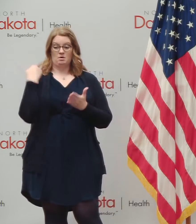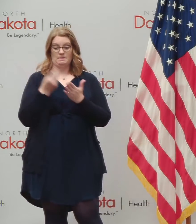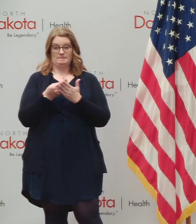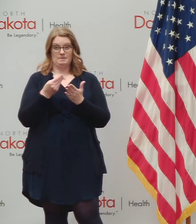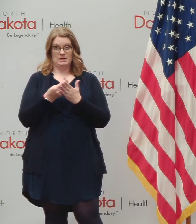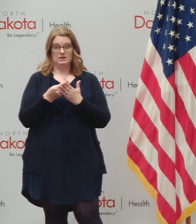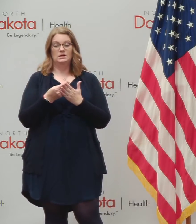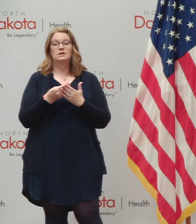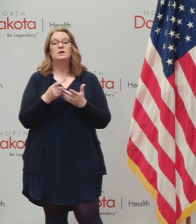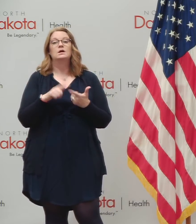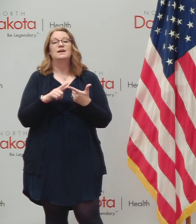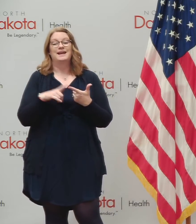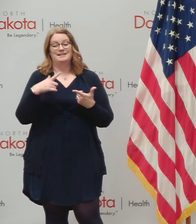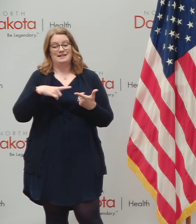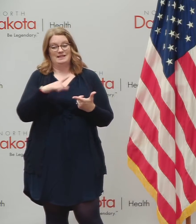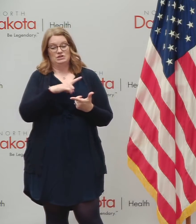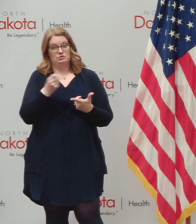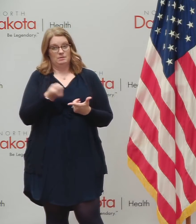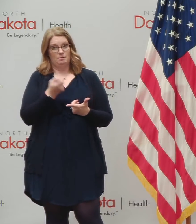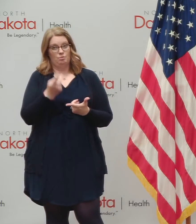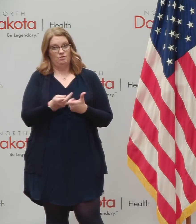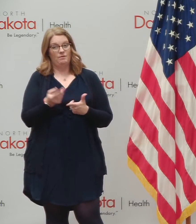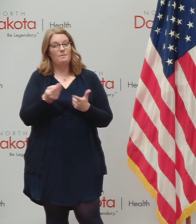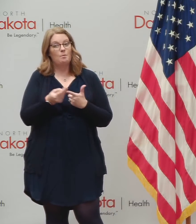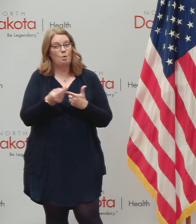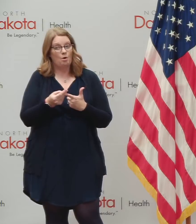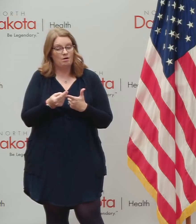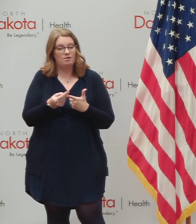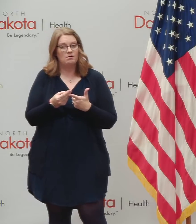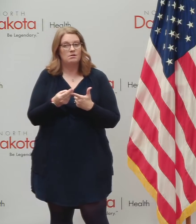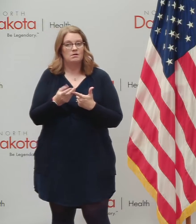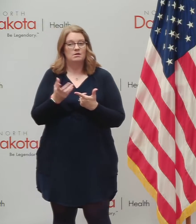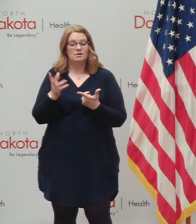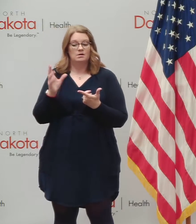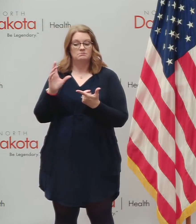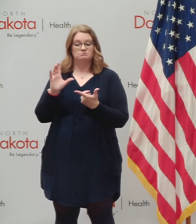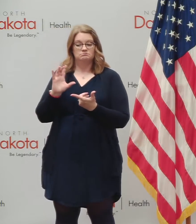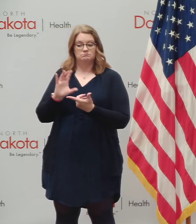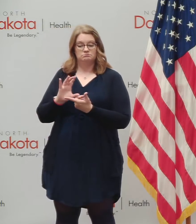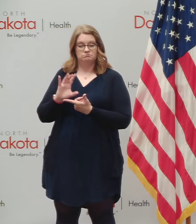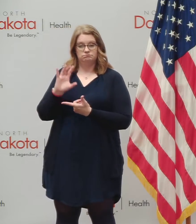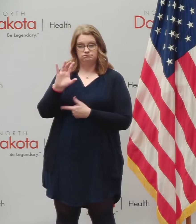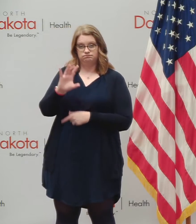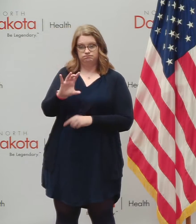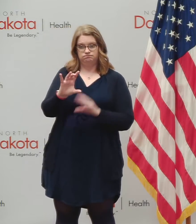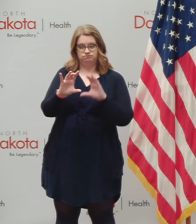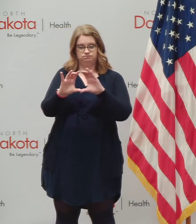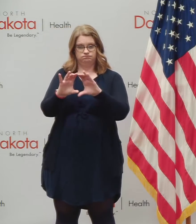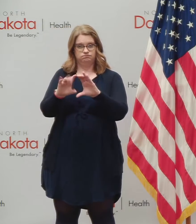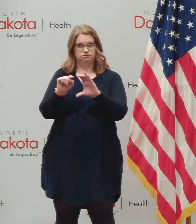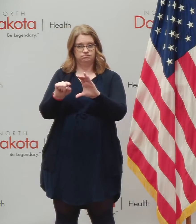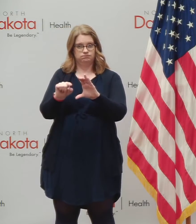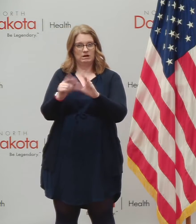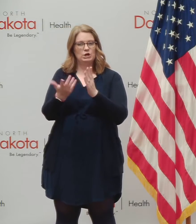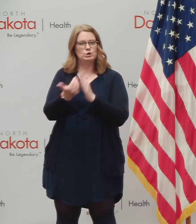the legislature yesterday approved more dollars, and so now we have a new